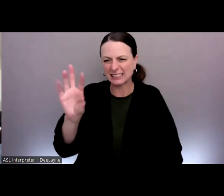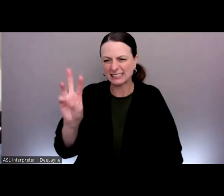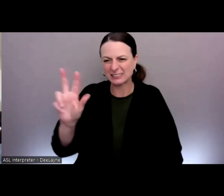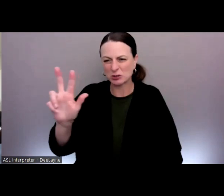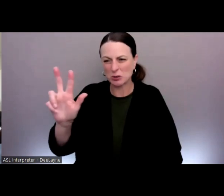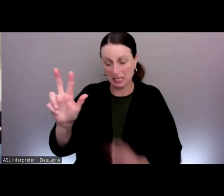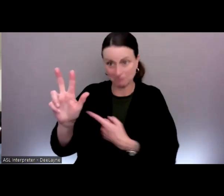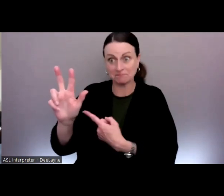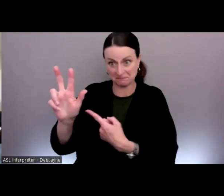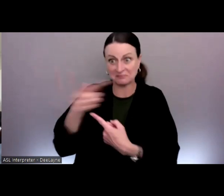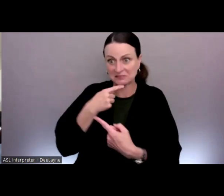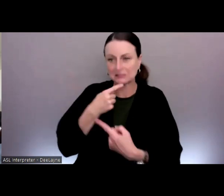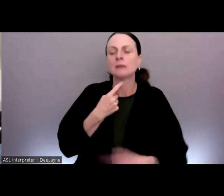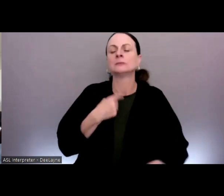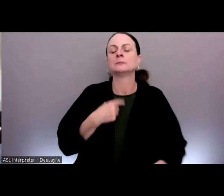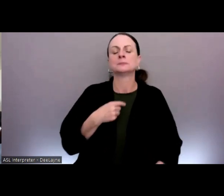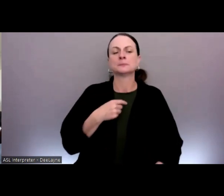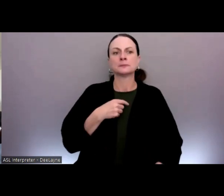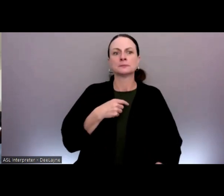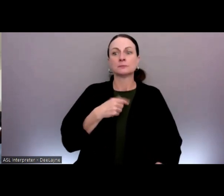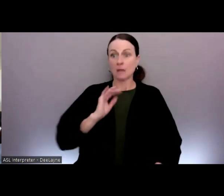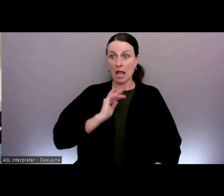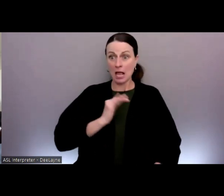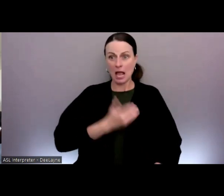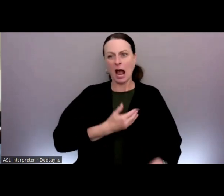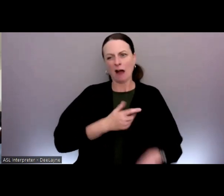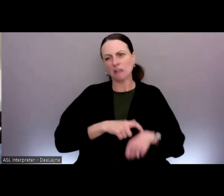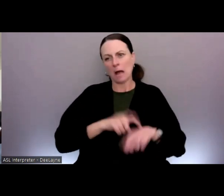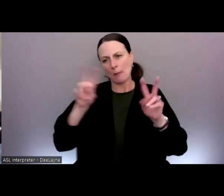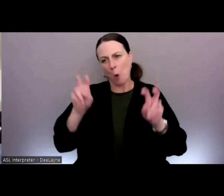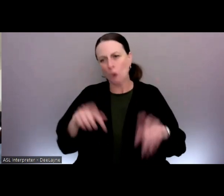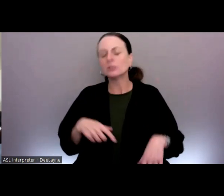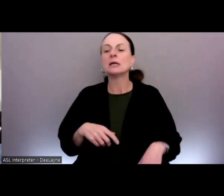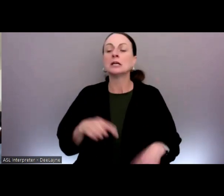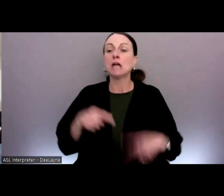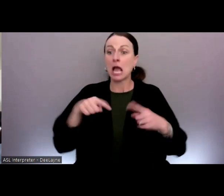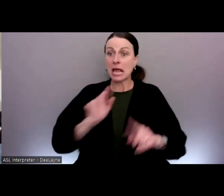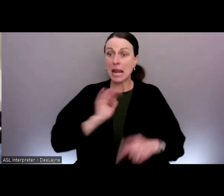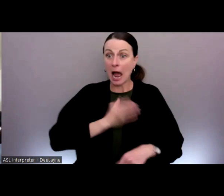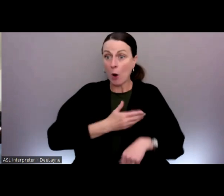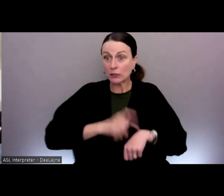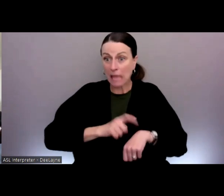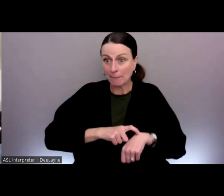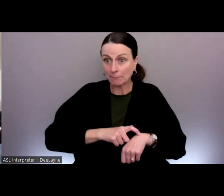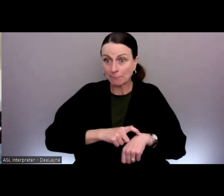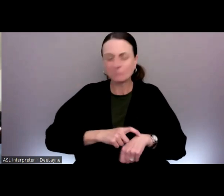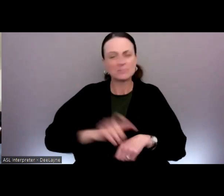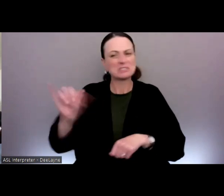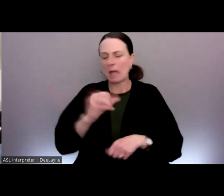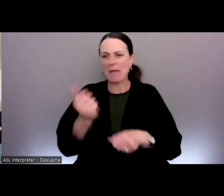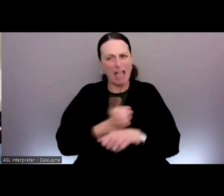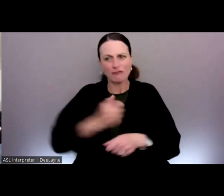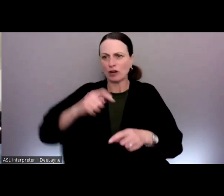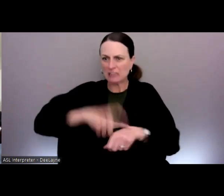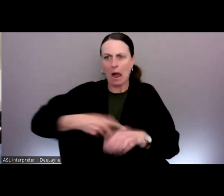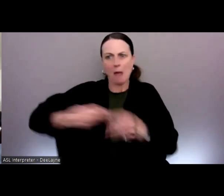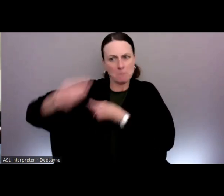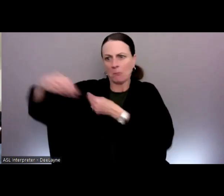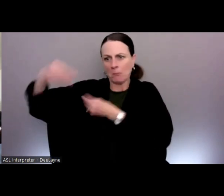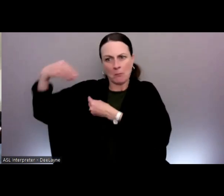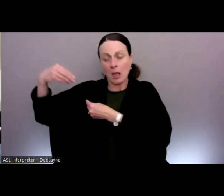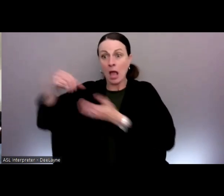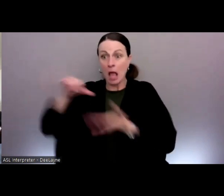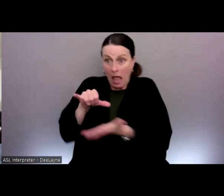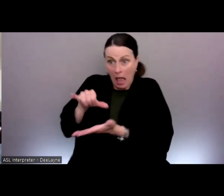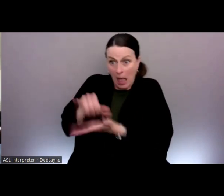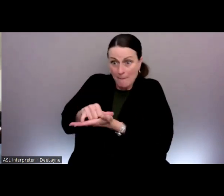1963, in our time, I'm quoting him here, in our time, as in every time, the impossible is the